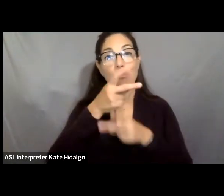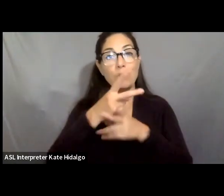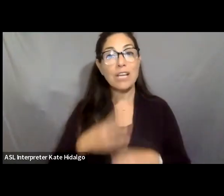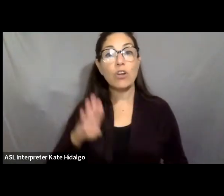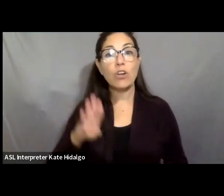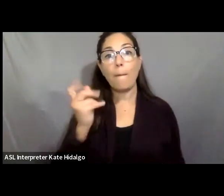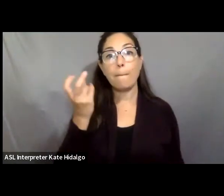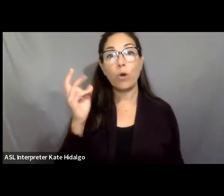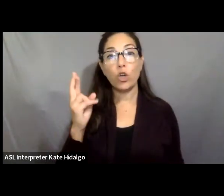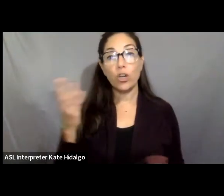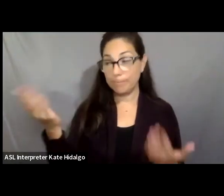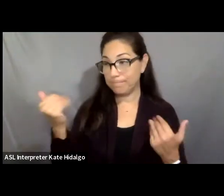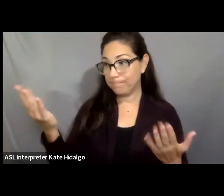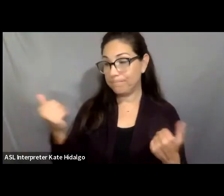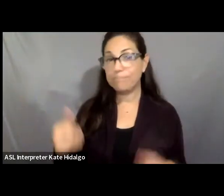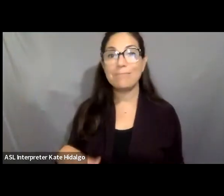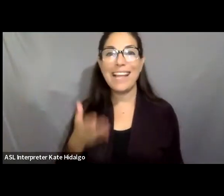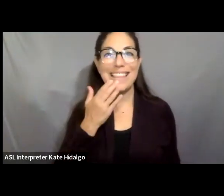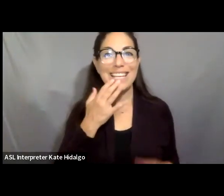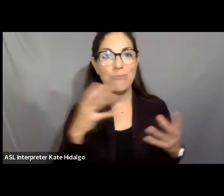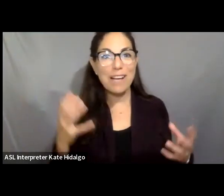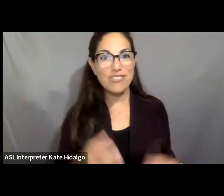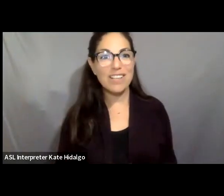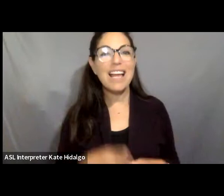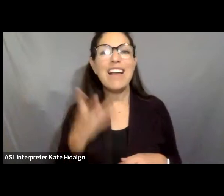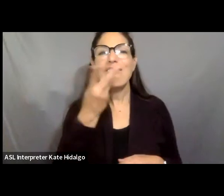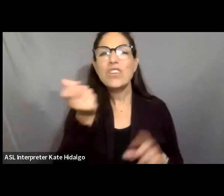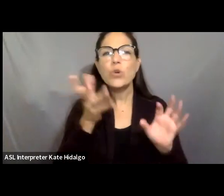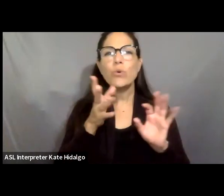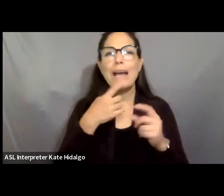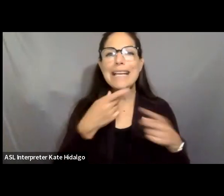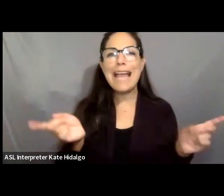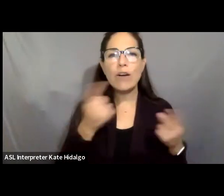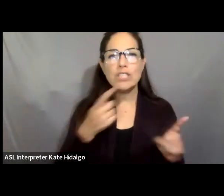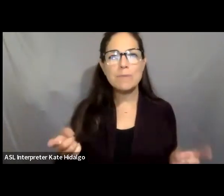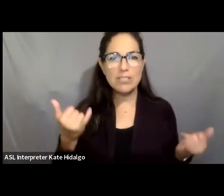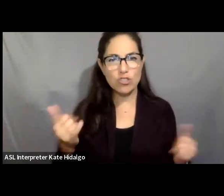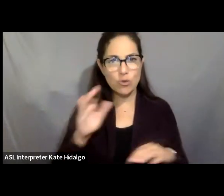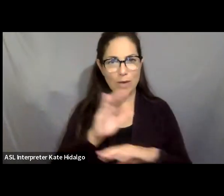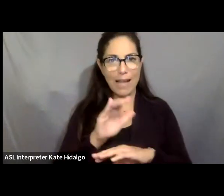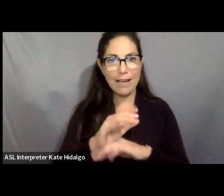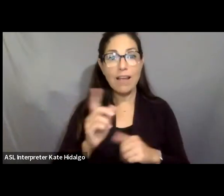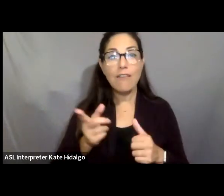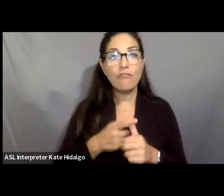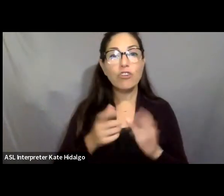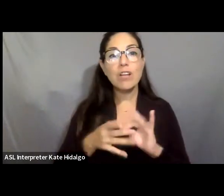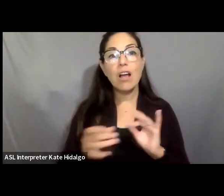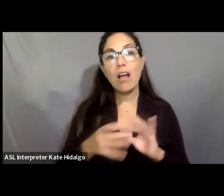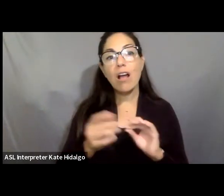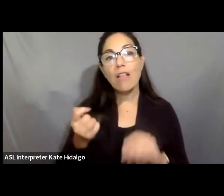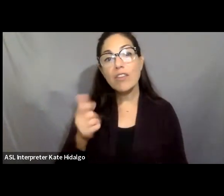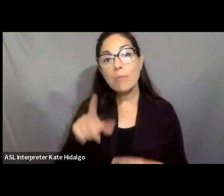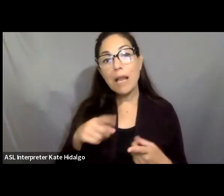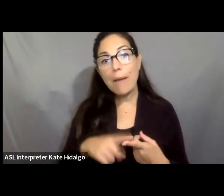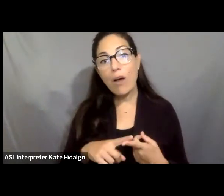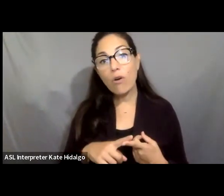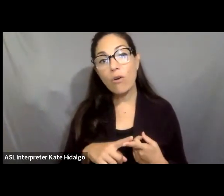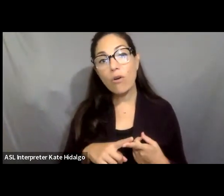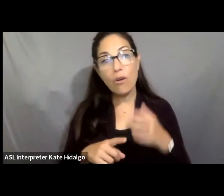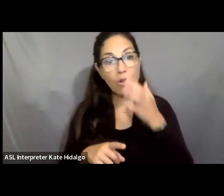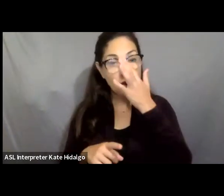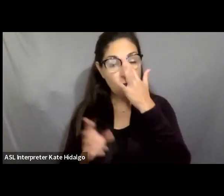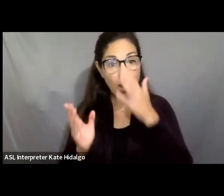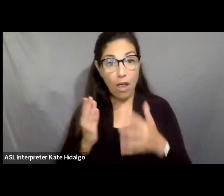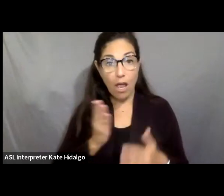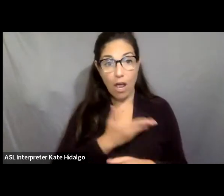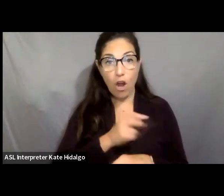Booker. Thank you very much. So I have a couple of announcements tonight. I first want to talk a little bit about our work with